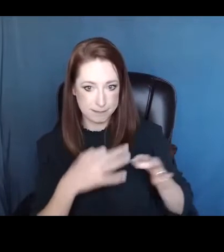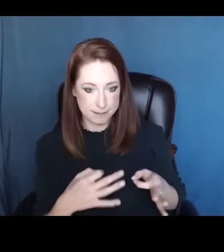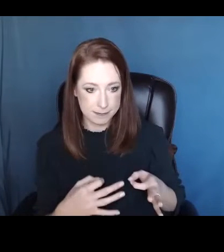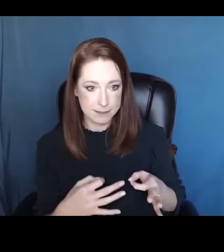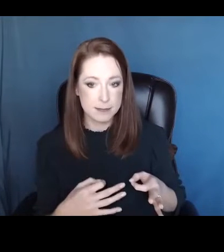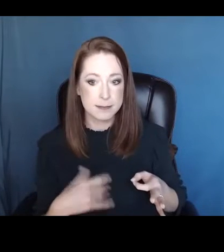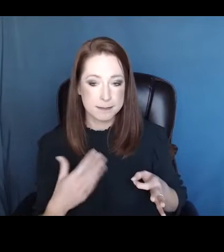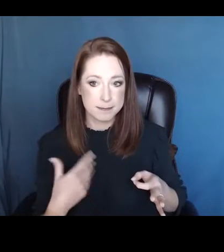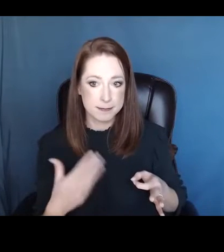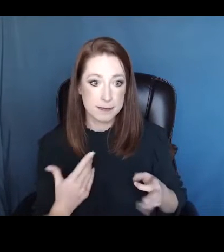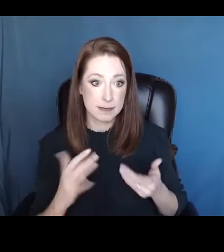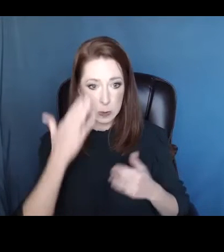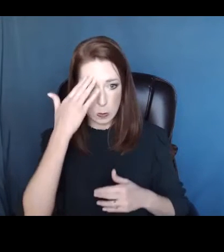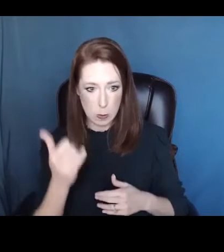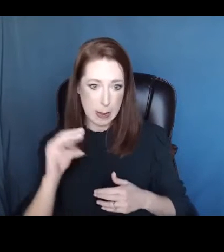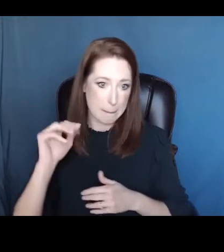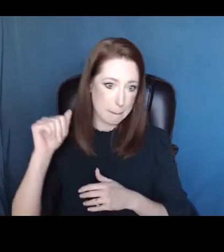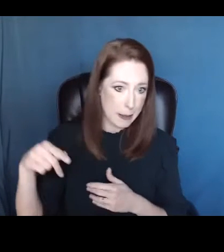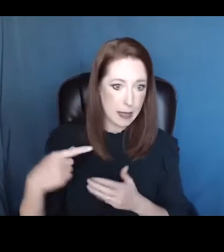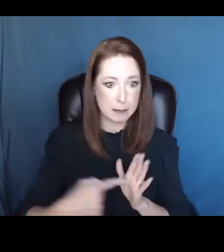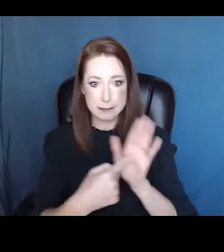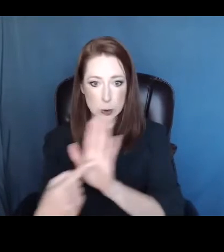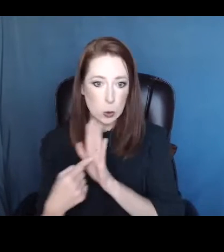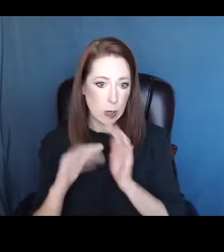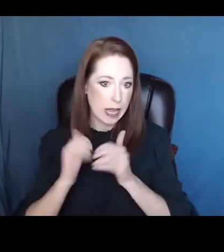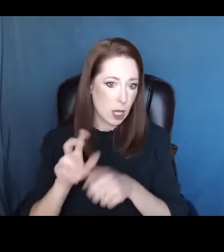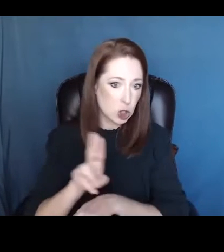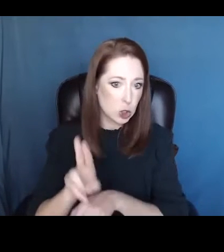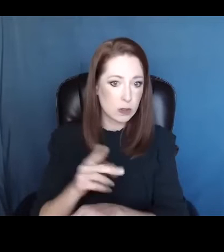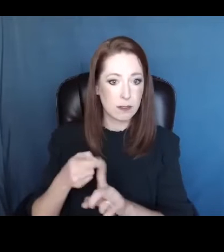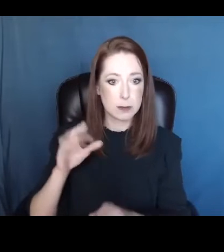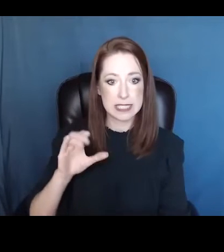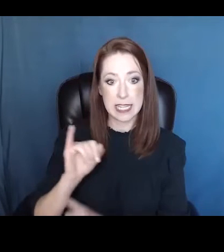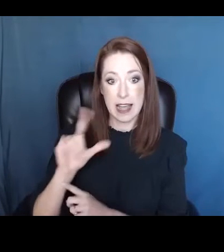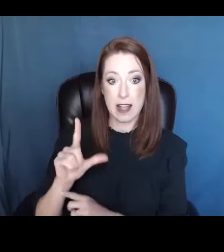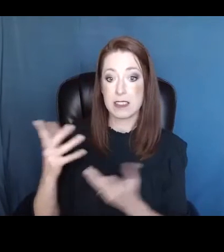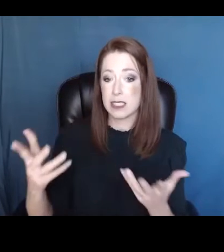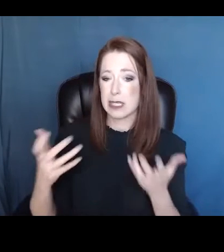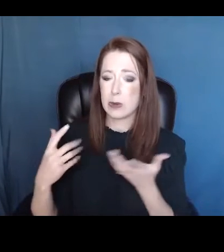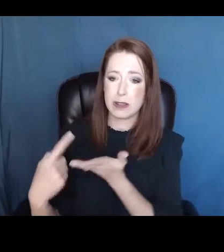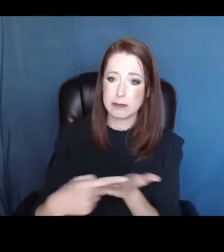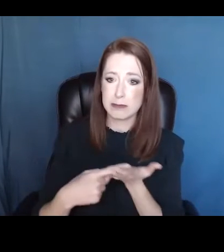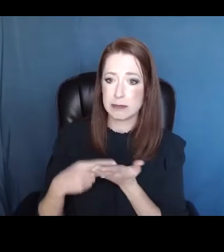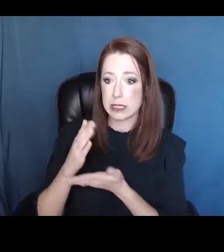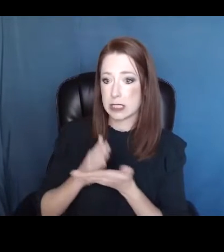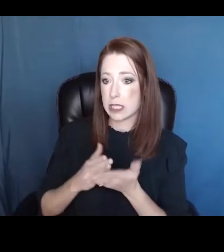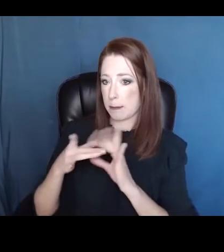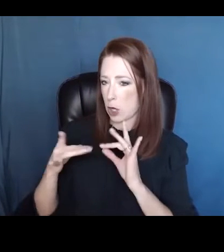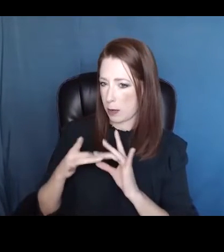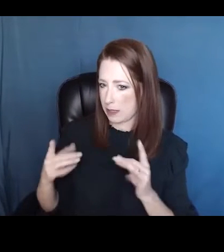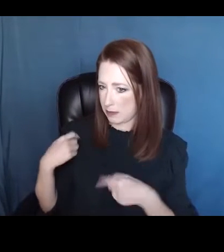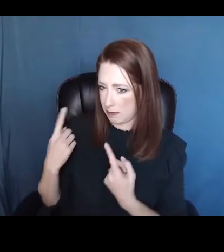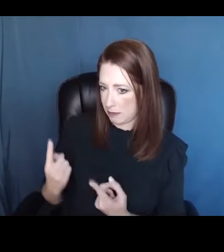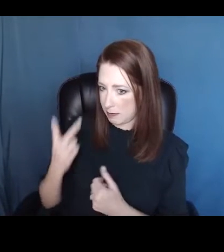to how these maps have been used by some CILs, I want to just address a couple of comments I saw already in